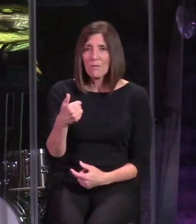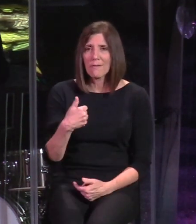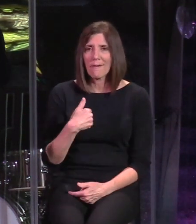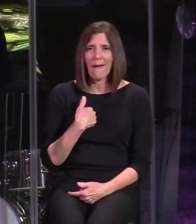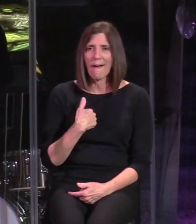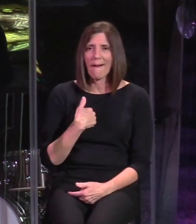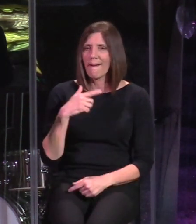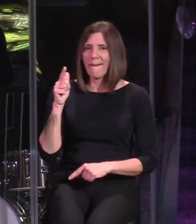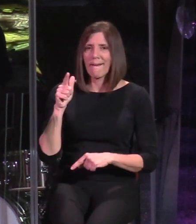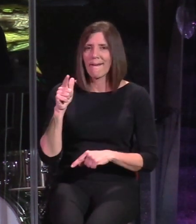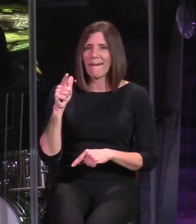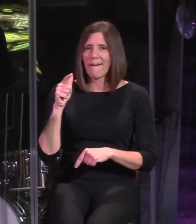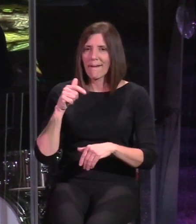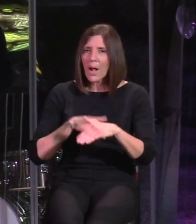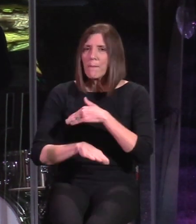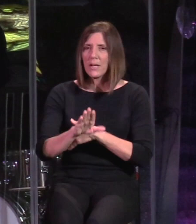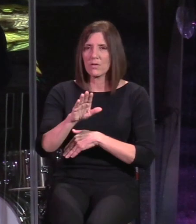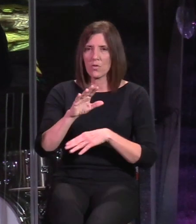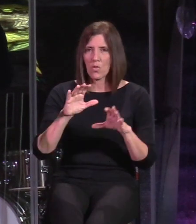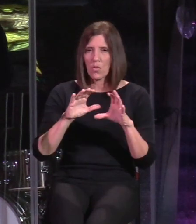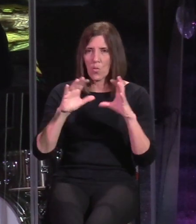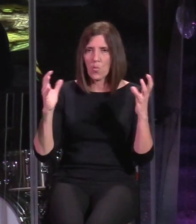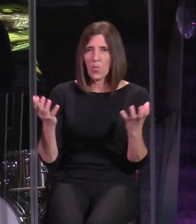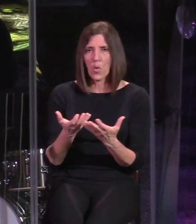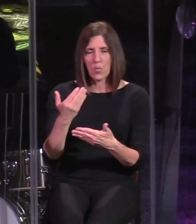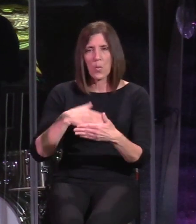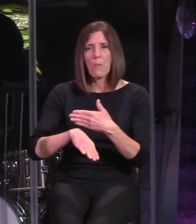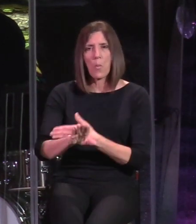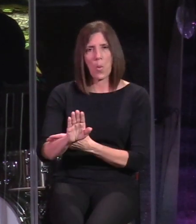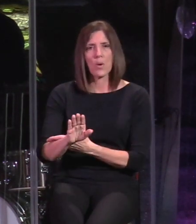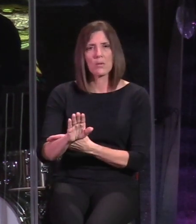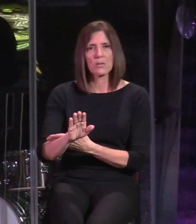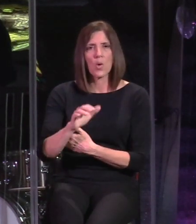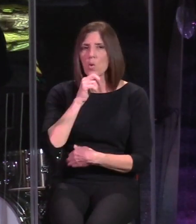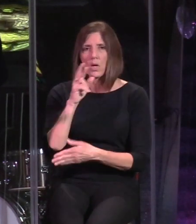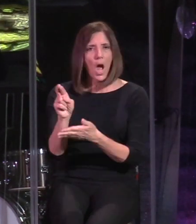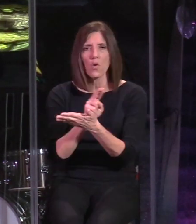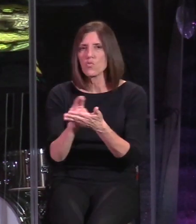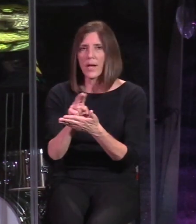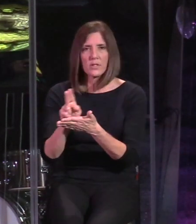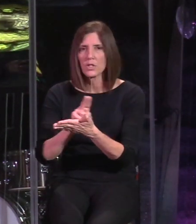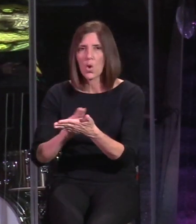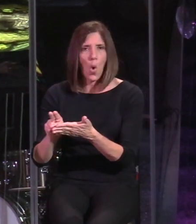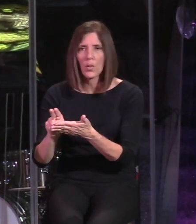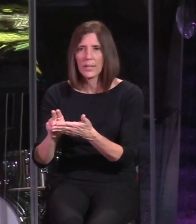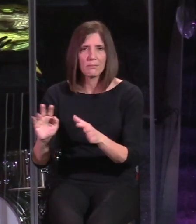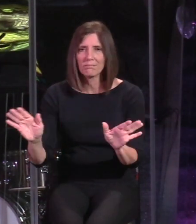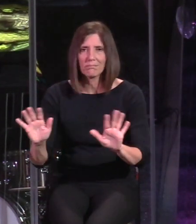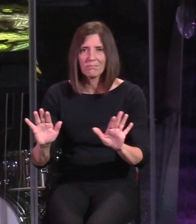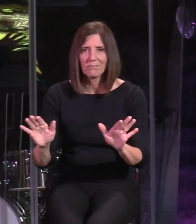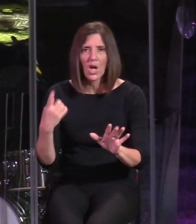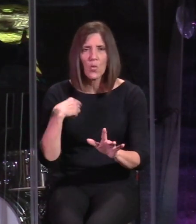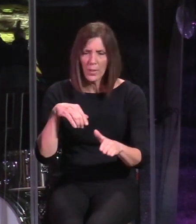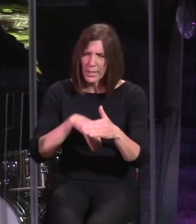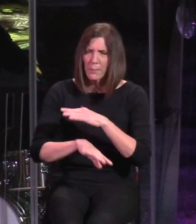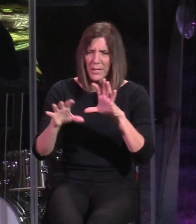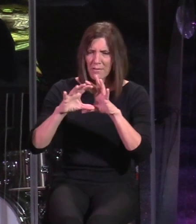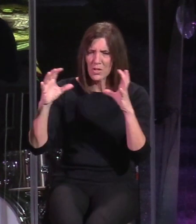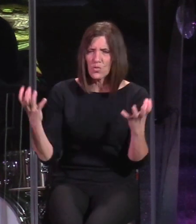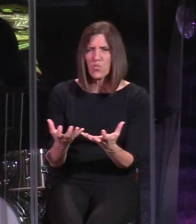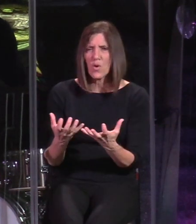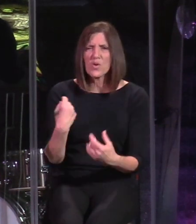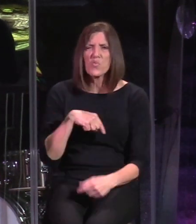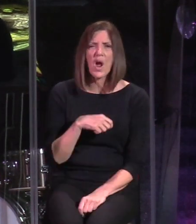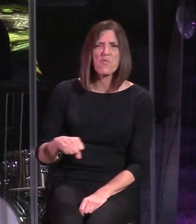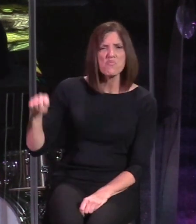not enter into this world righteous or holy. We come into this world kicking and screaming with wanting